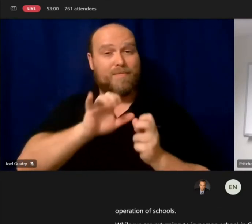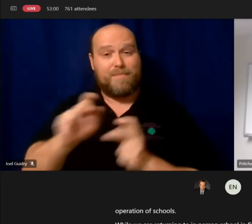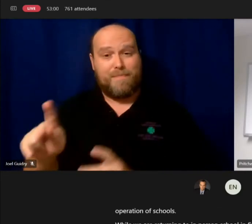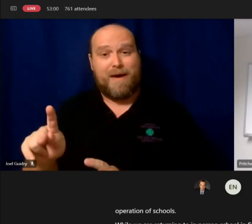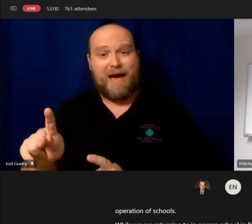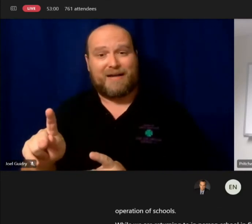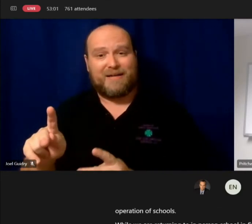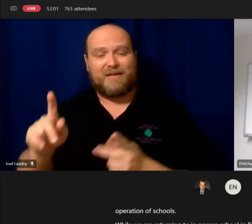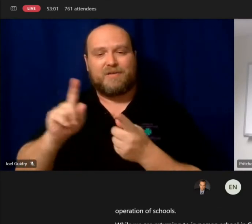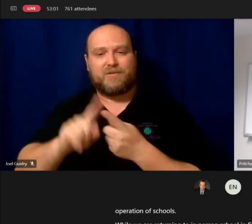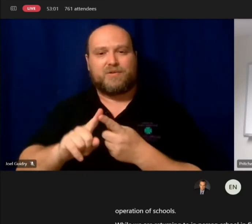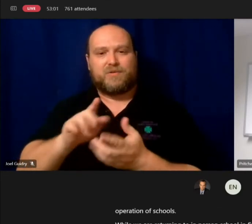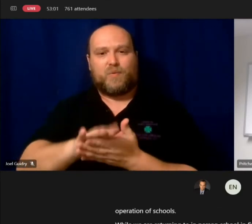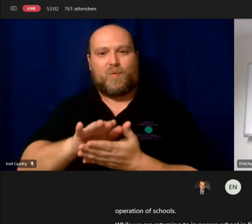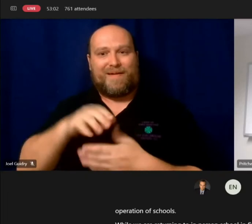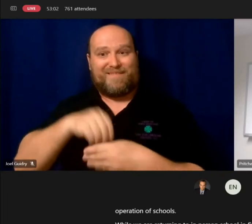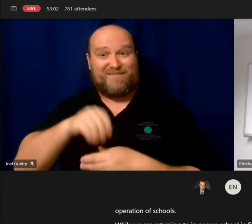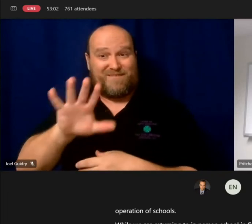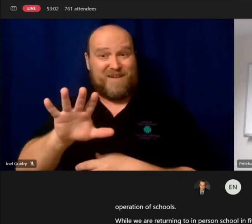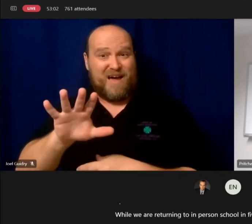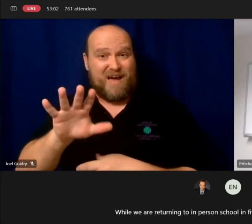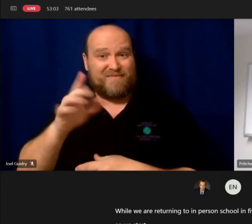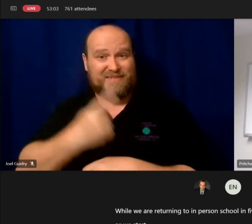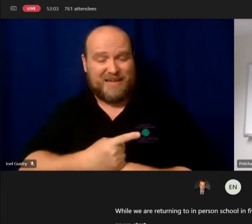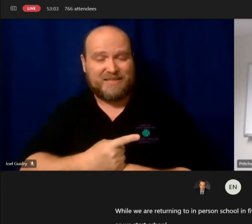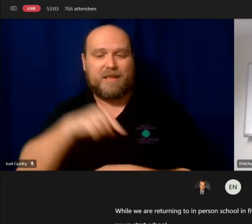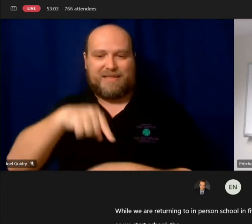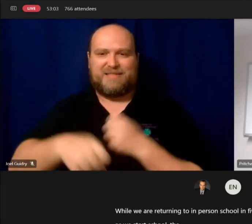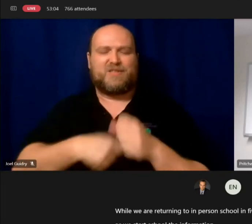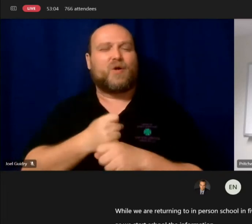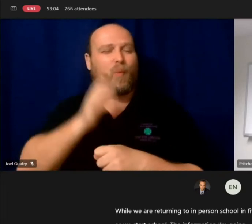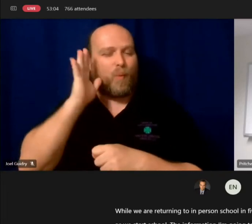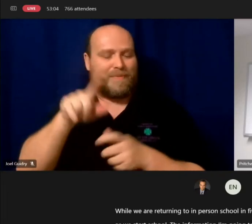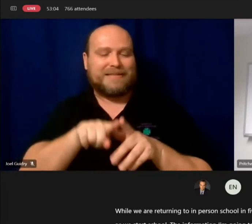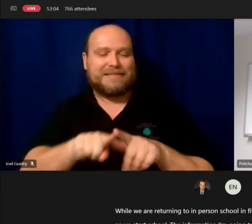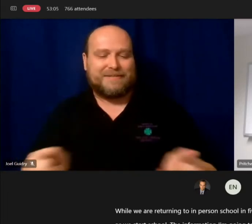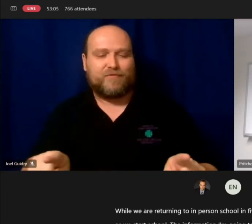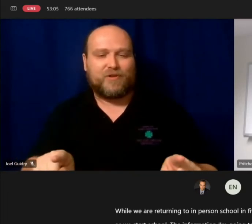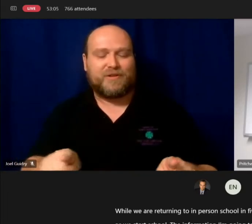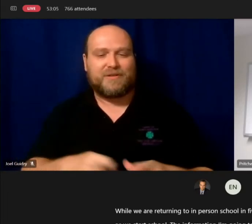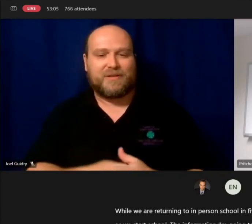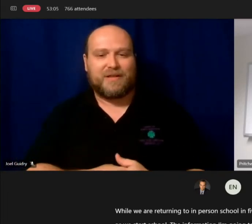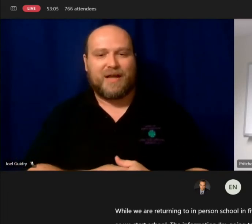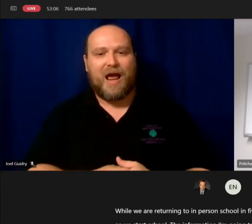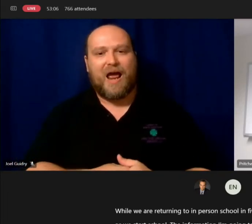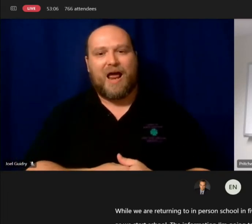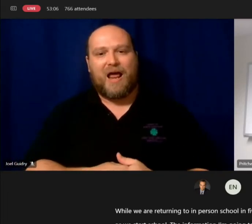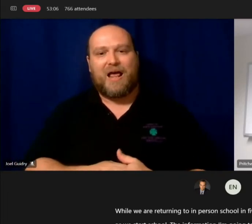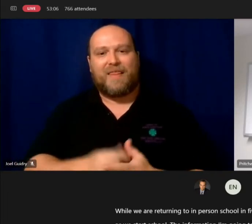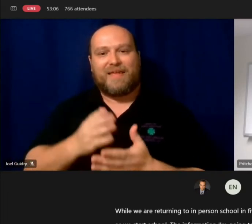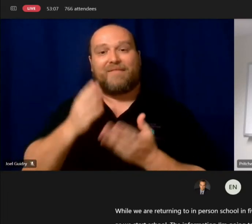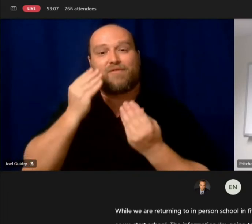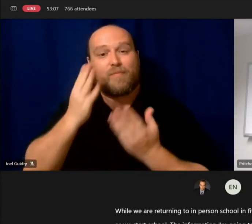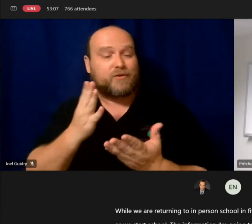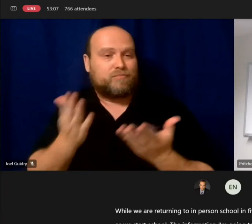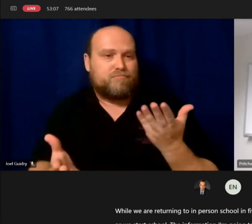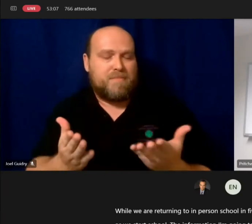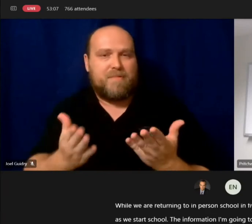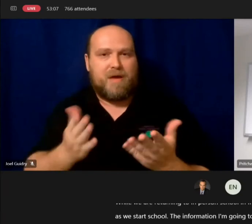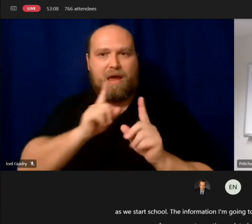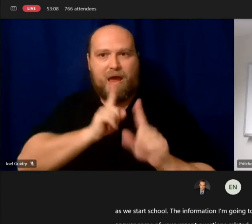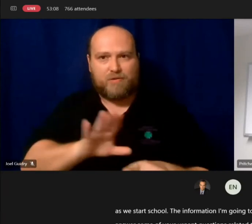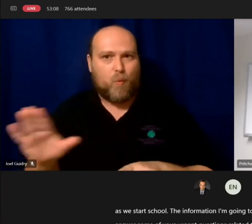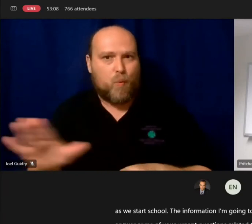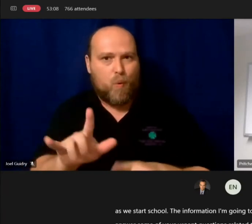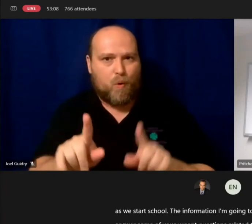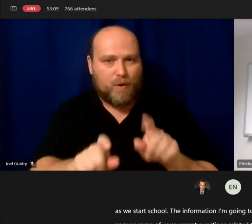as we start school. The information I'm going to share with you may also help answer some of your urgent questions related to our preparation for